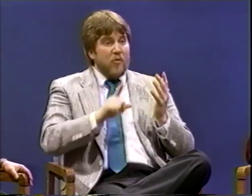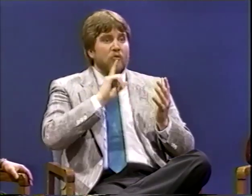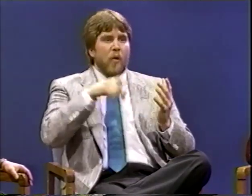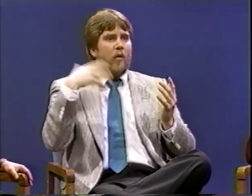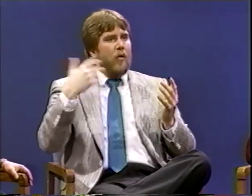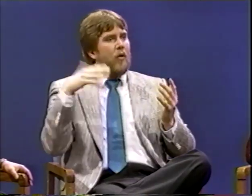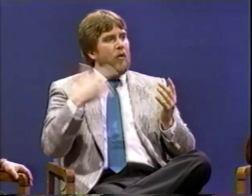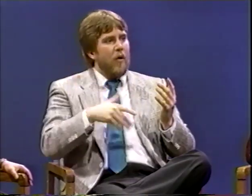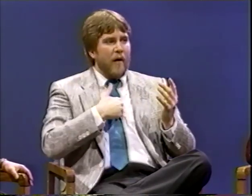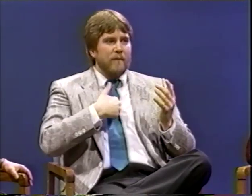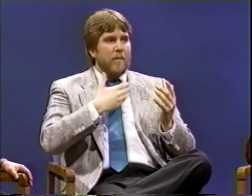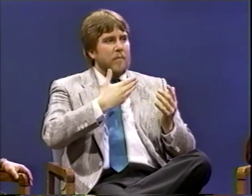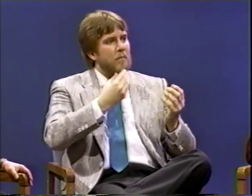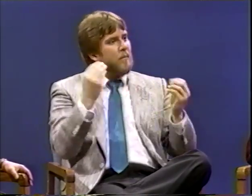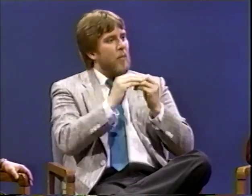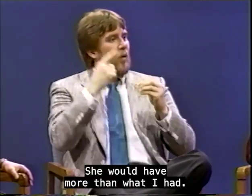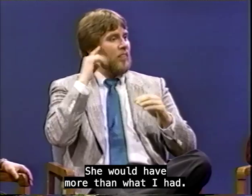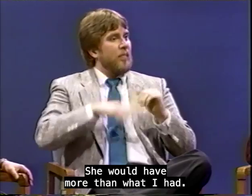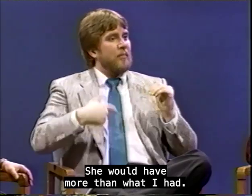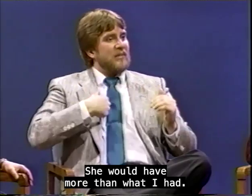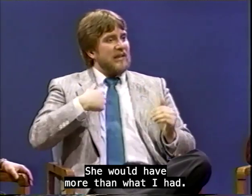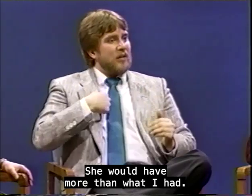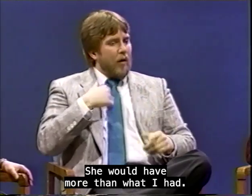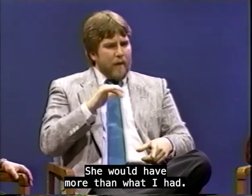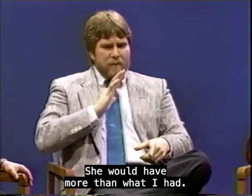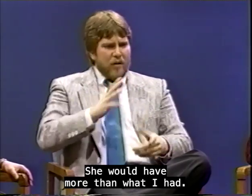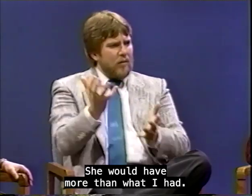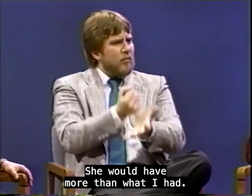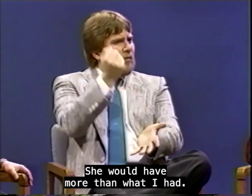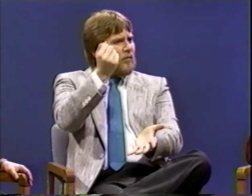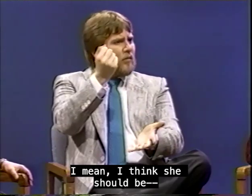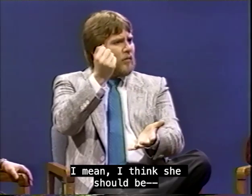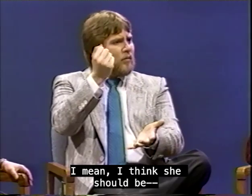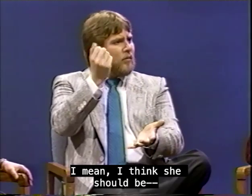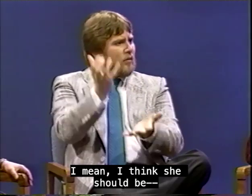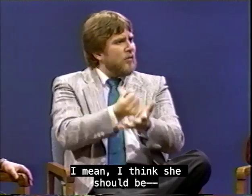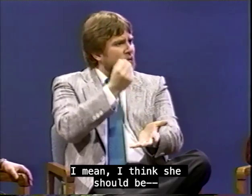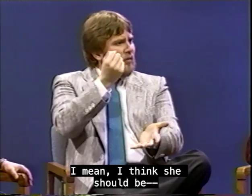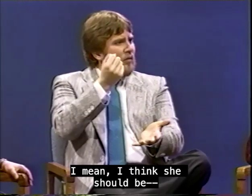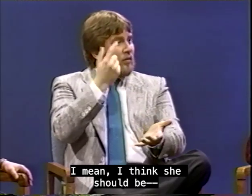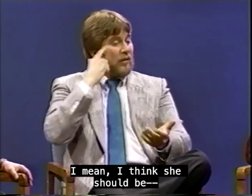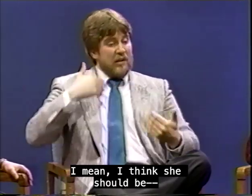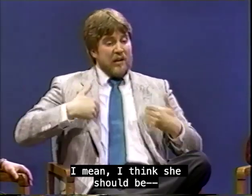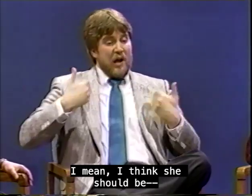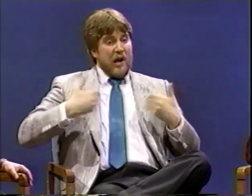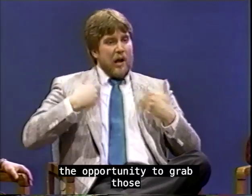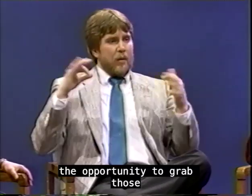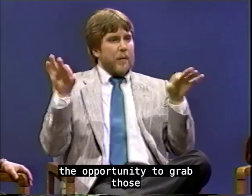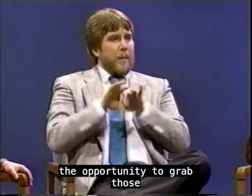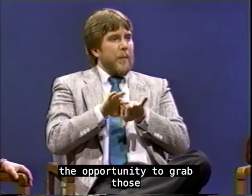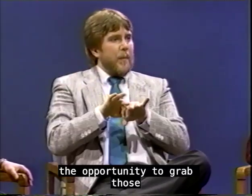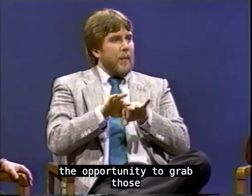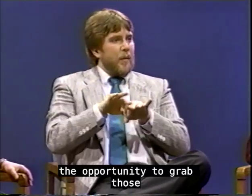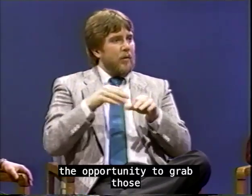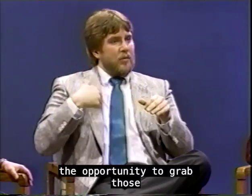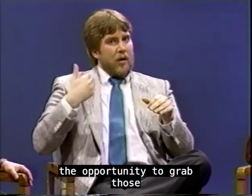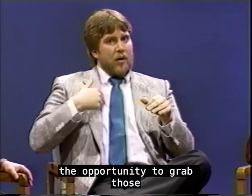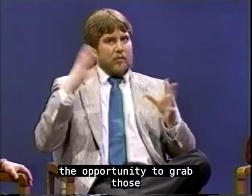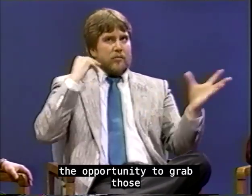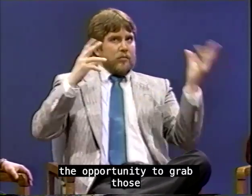Mm-hmm. She would have more than what I had. I mean, I think she should be given the opportunity to grab those choices and make